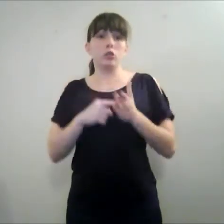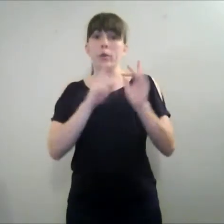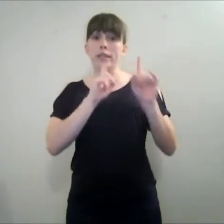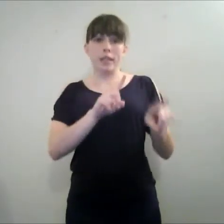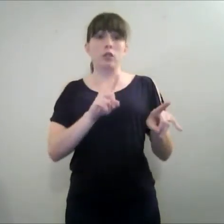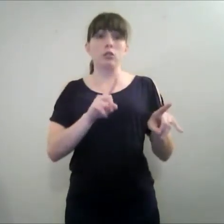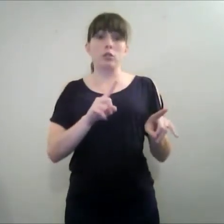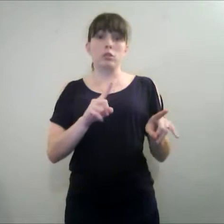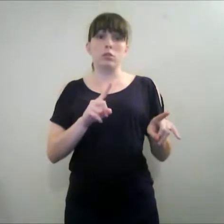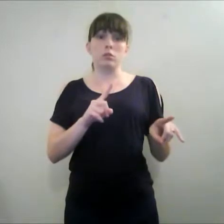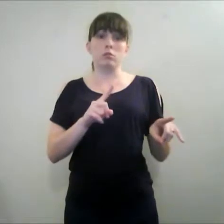in England